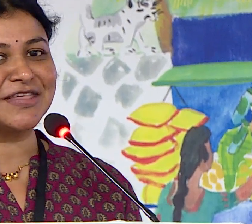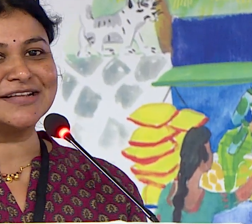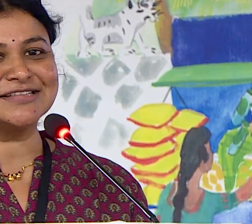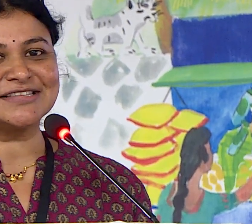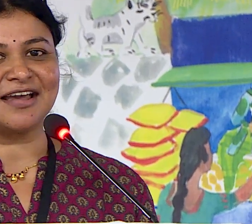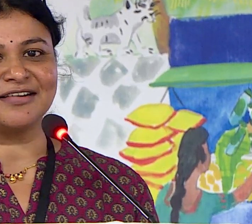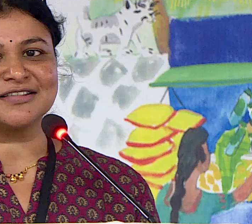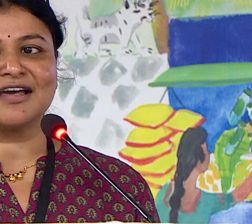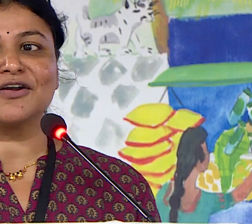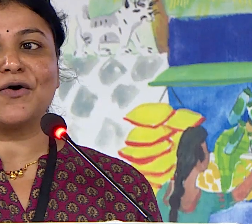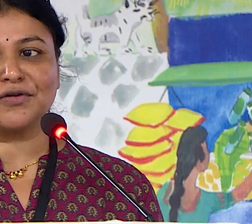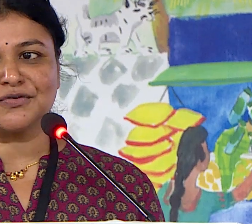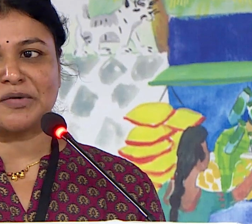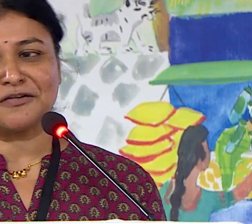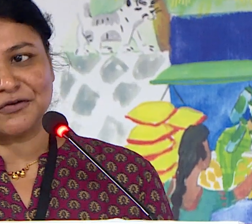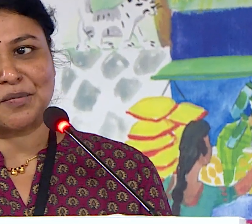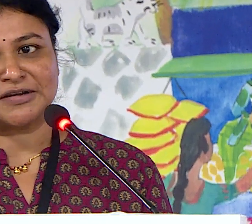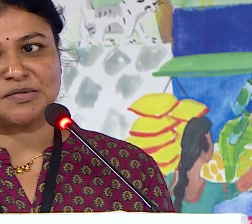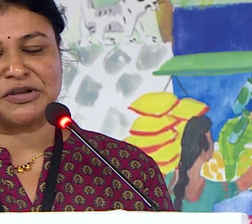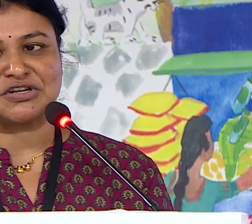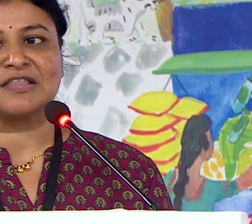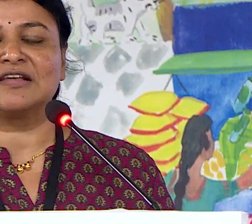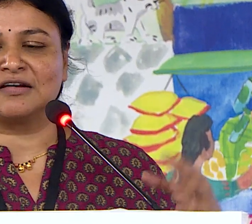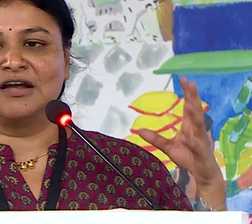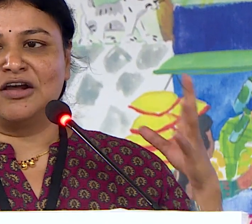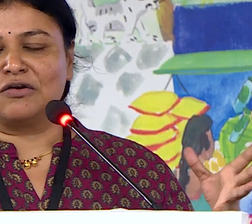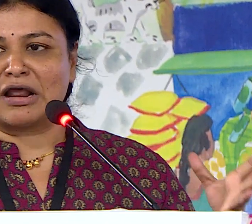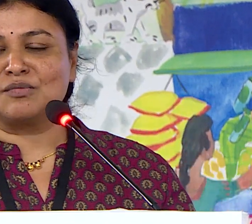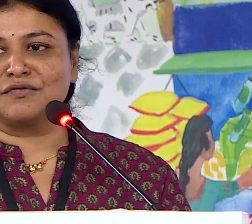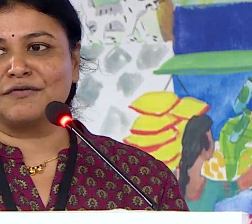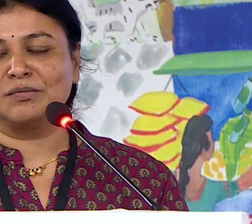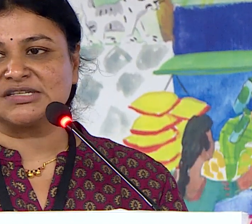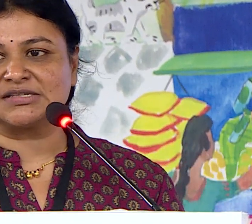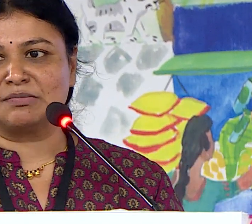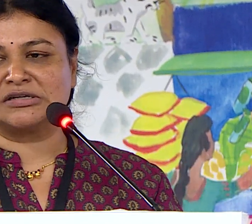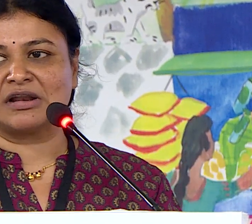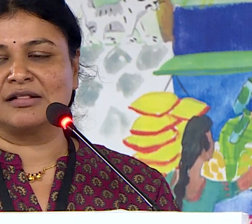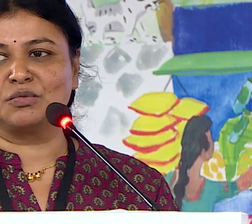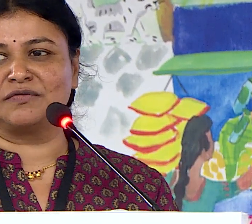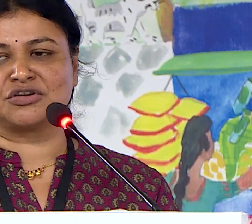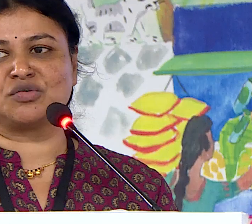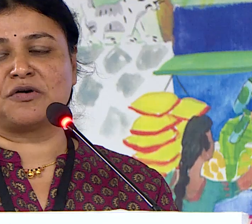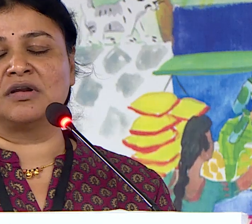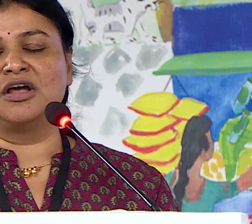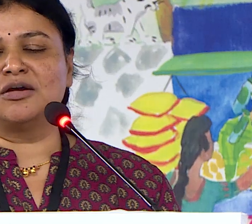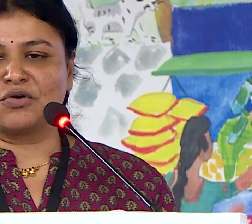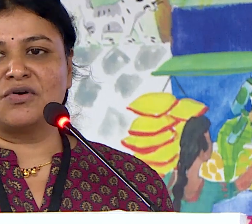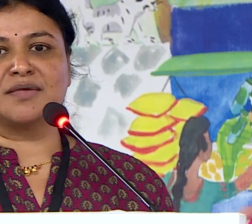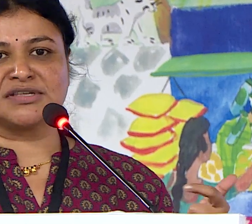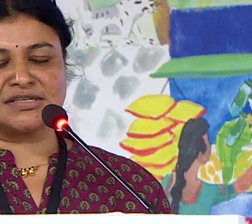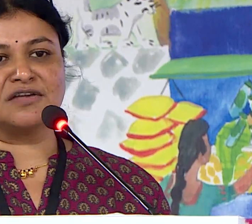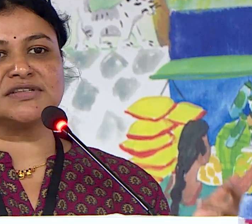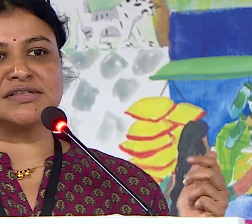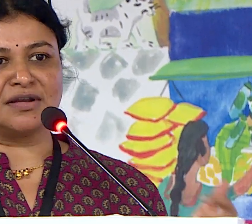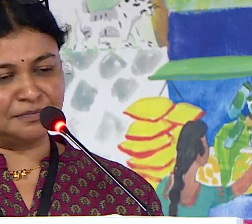lot of things, and thank all of you for your participation. I think in the realm of homelessness and mental health, we've touched upon